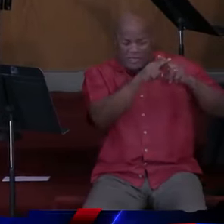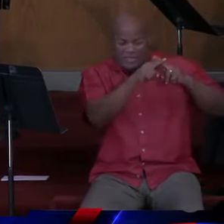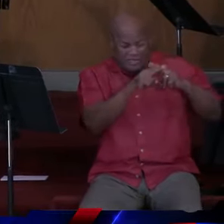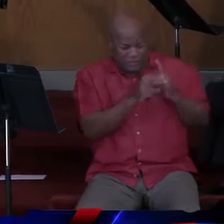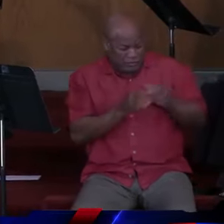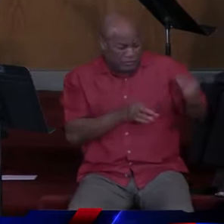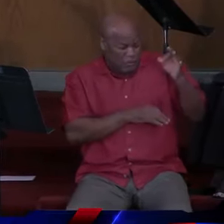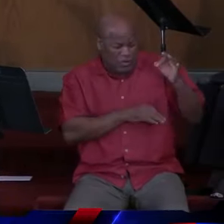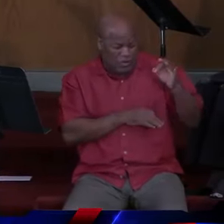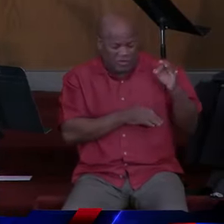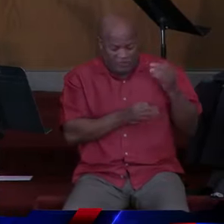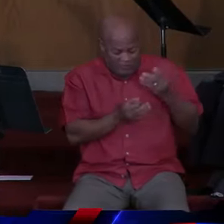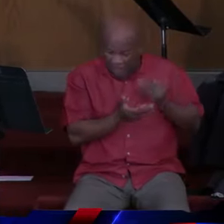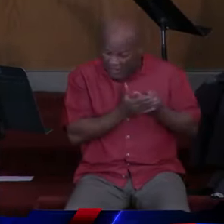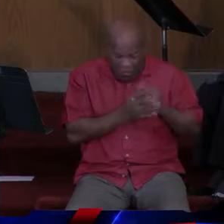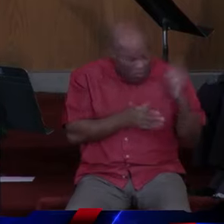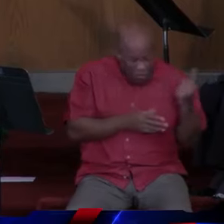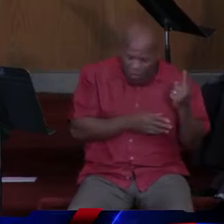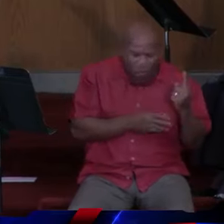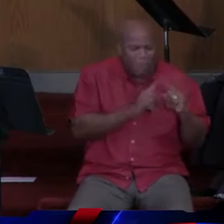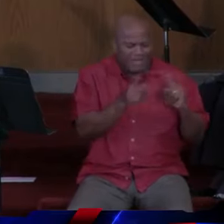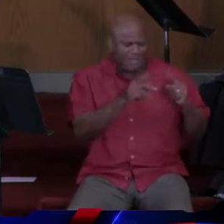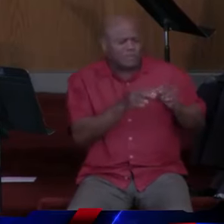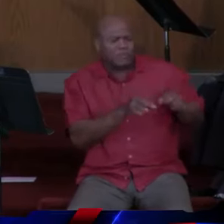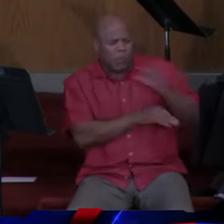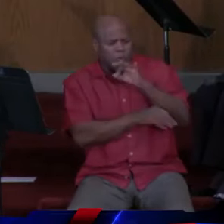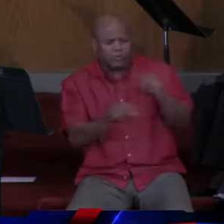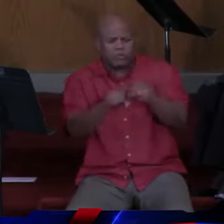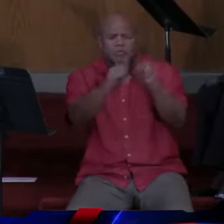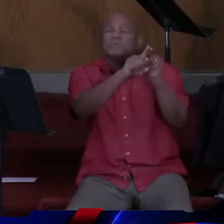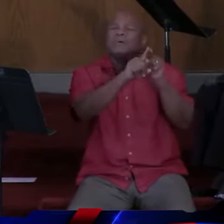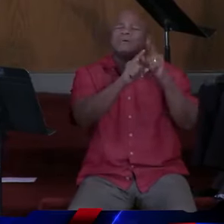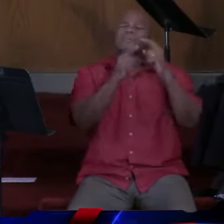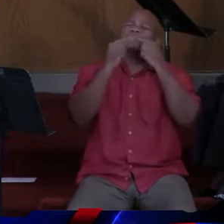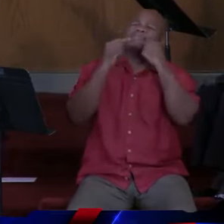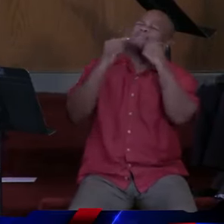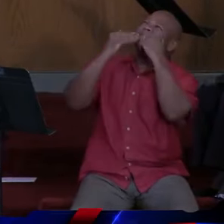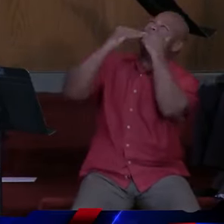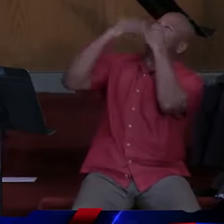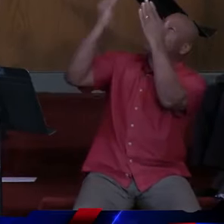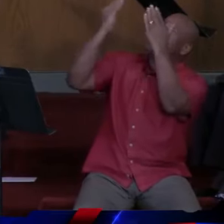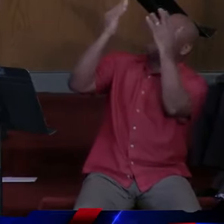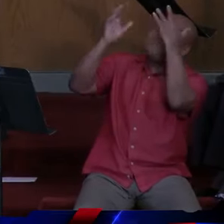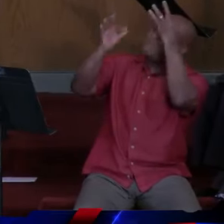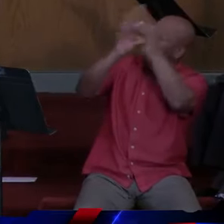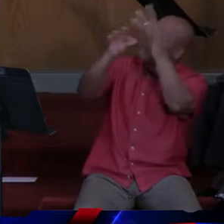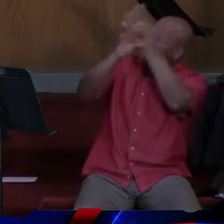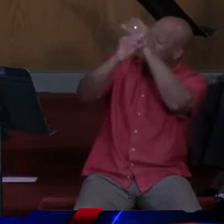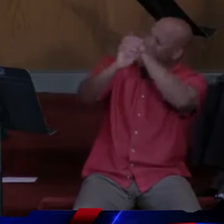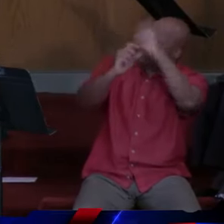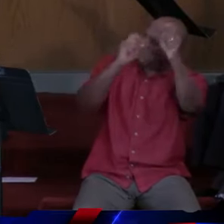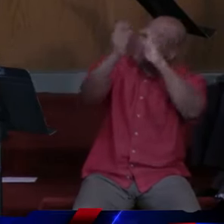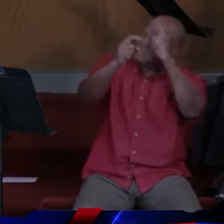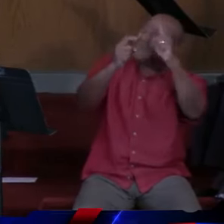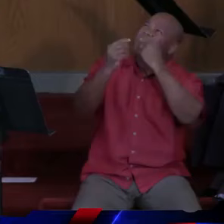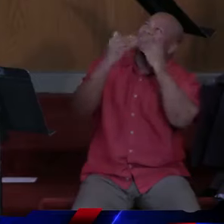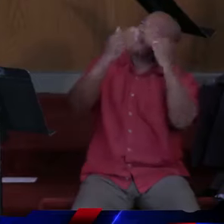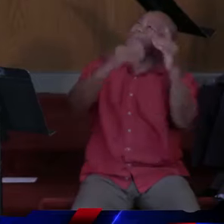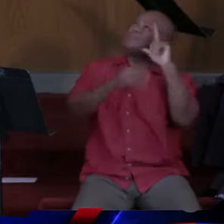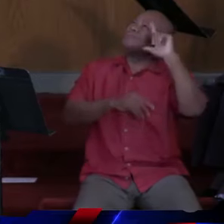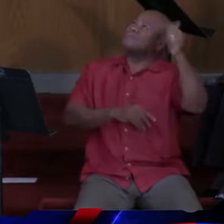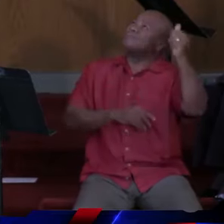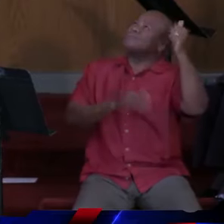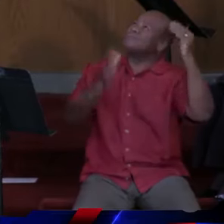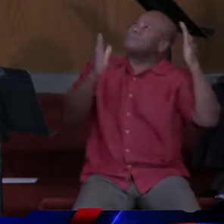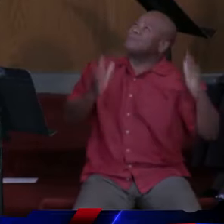their finances, God, but in their souls, God. And we just say thank you. We say thank you for the faithful givers. Thank you for the tithers. Thank you for